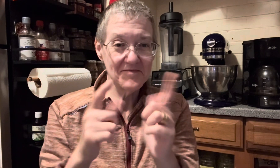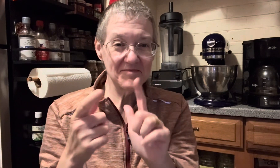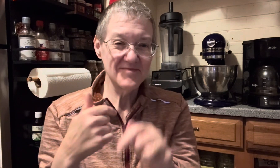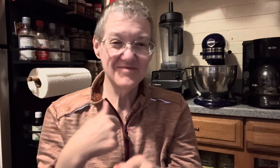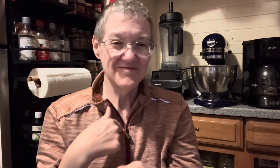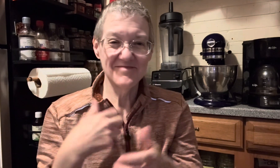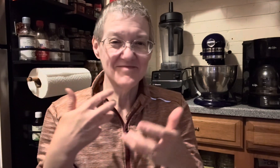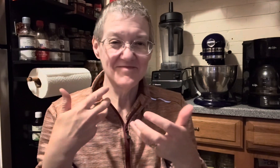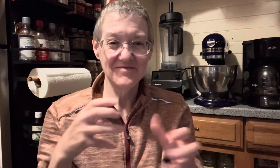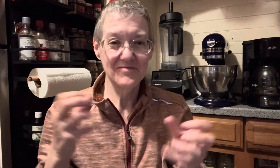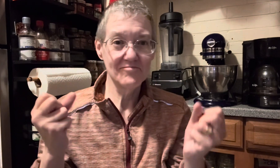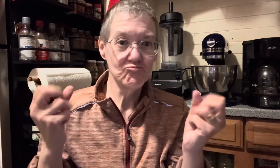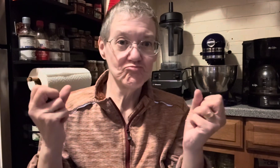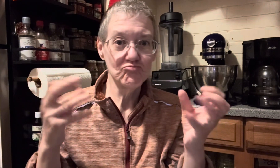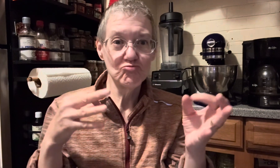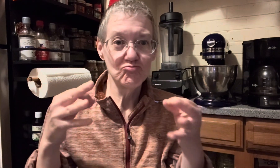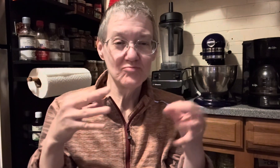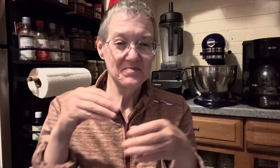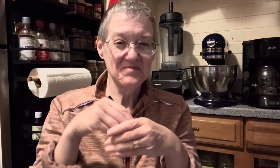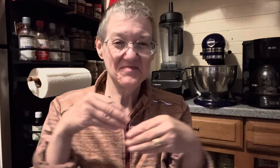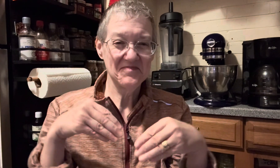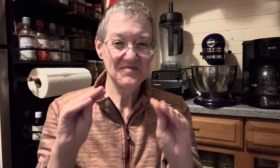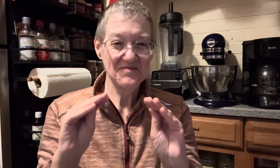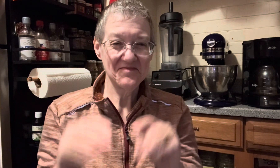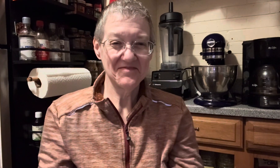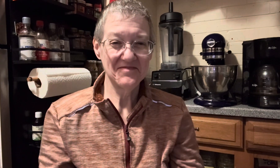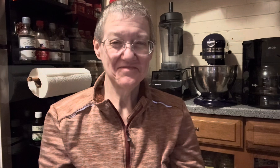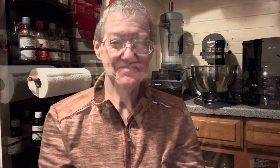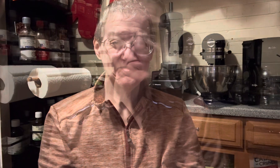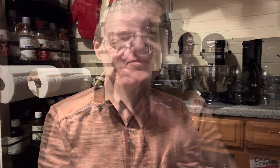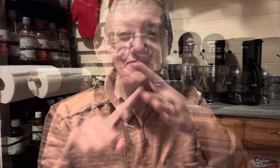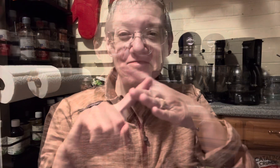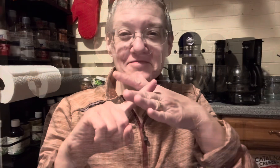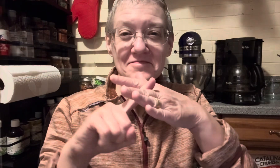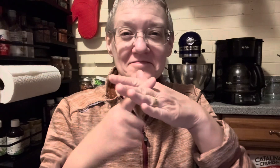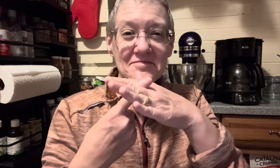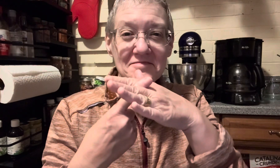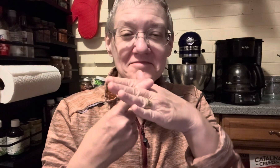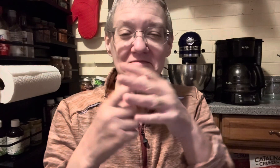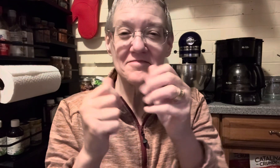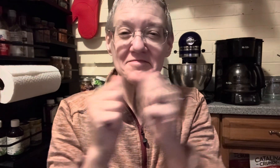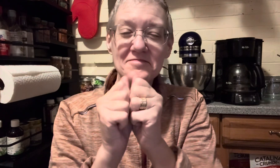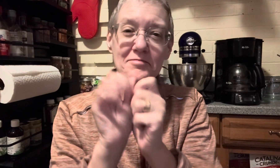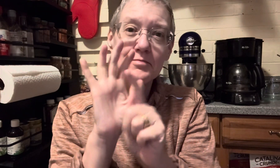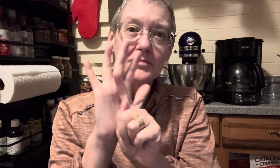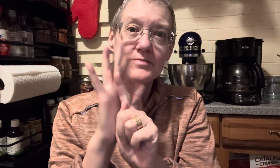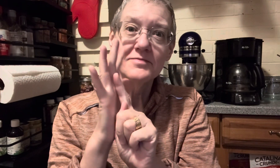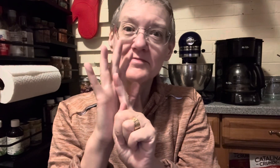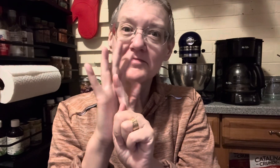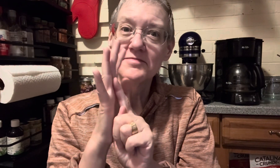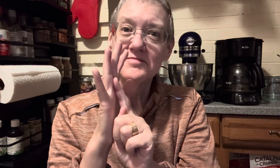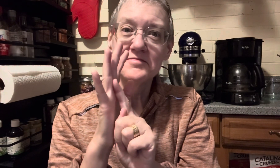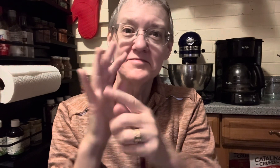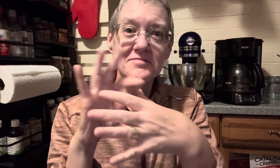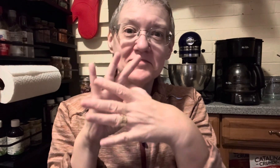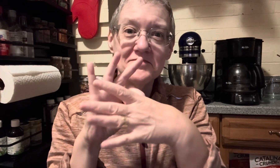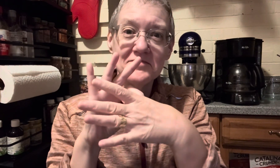filmed, because I honestly didn't feel like explaining things there in the store. We're going to start with a